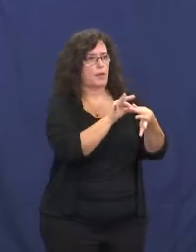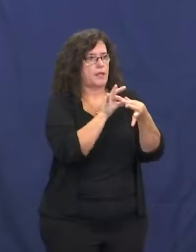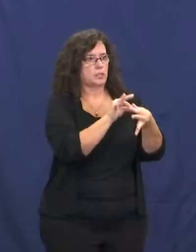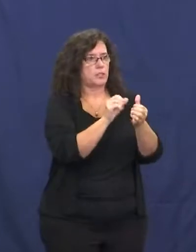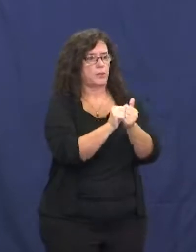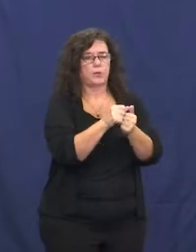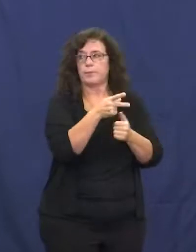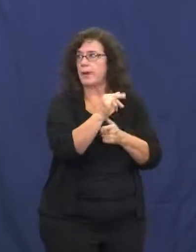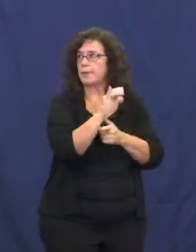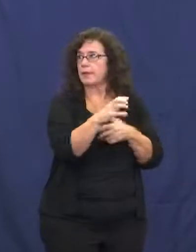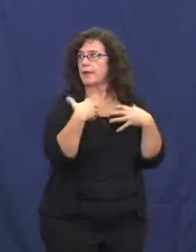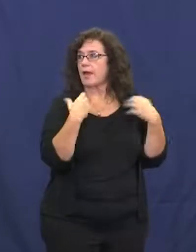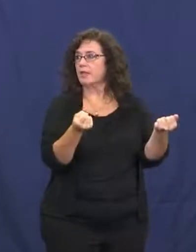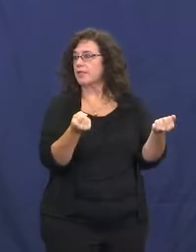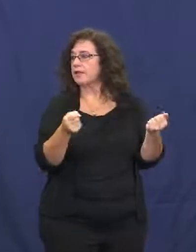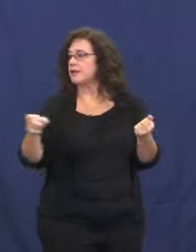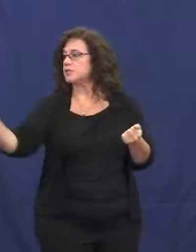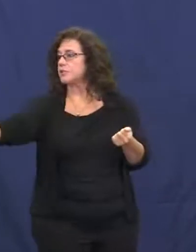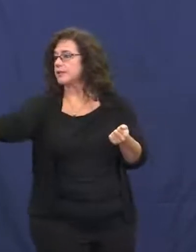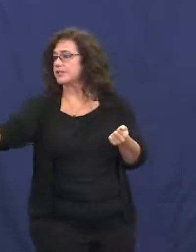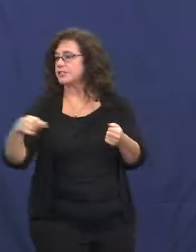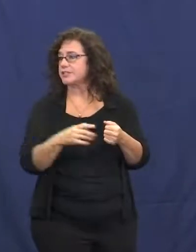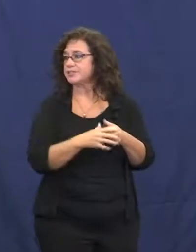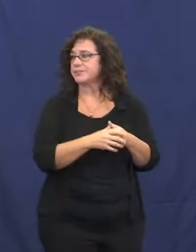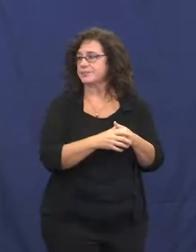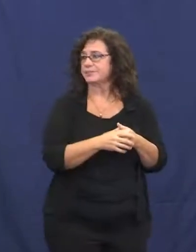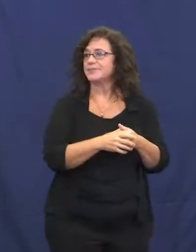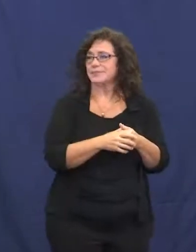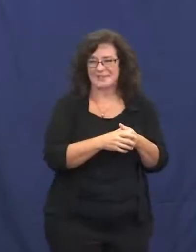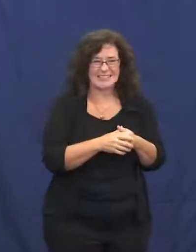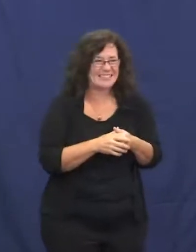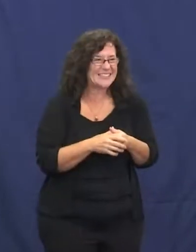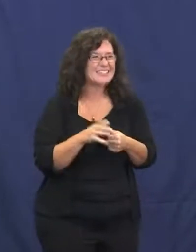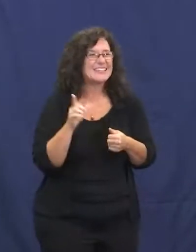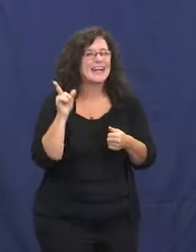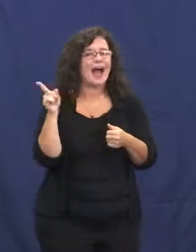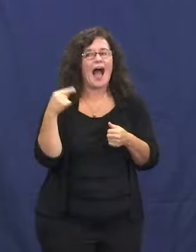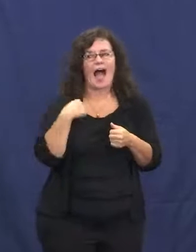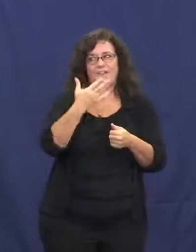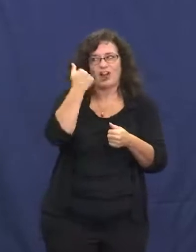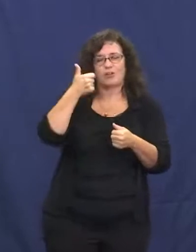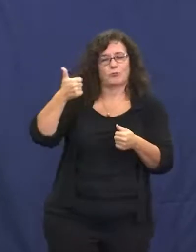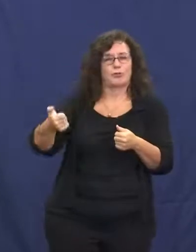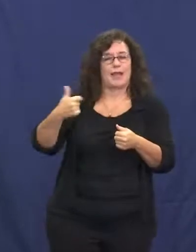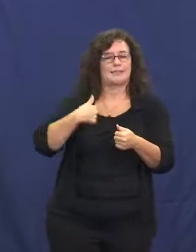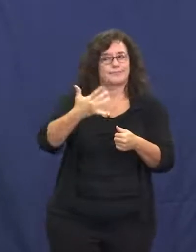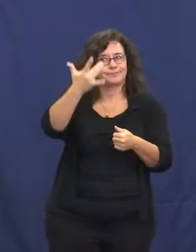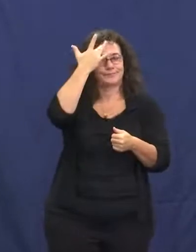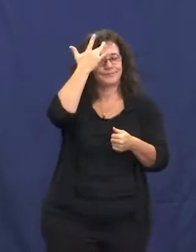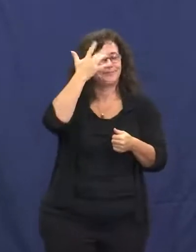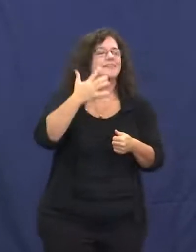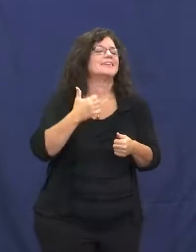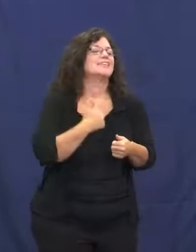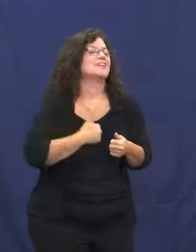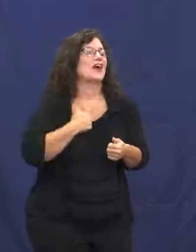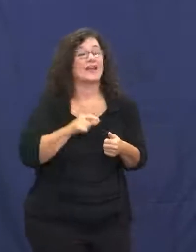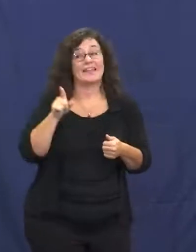years in terms of, and I don't see the slide up, that's probably because I didn't press the button. There we